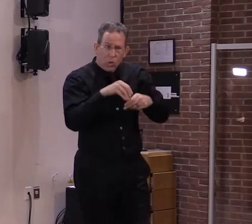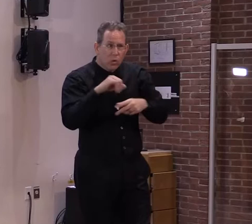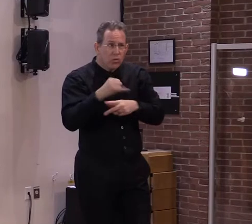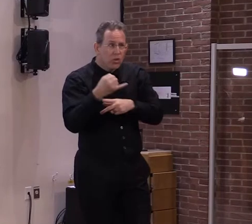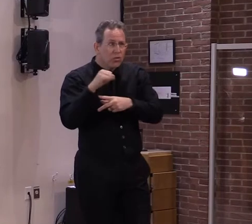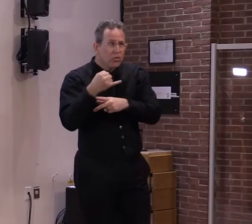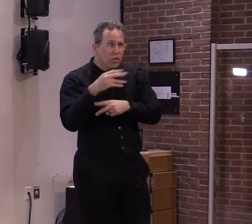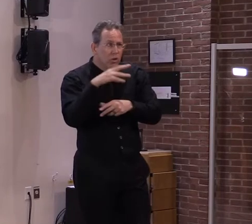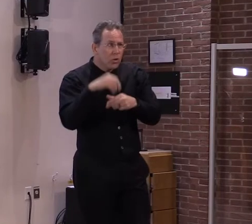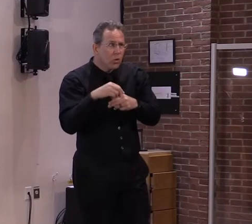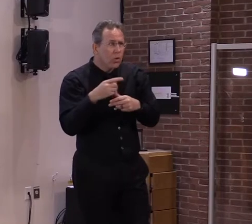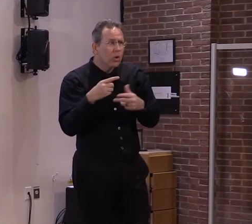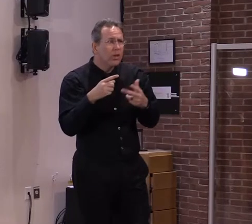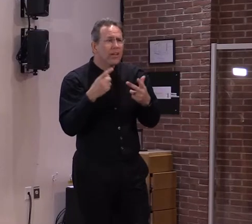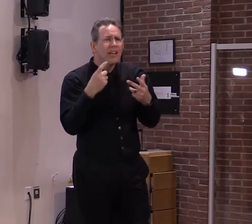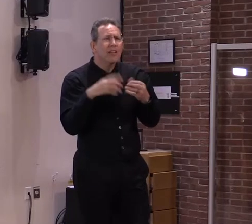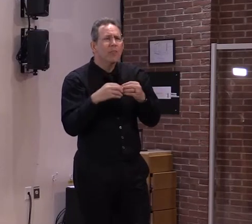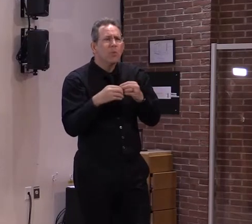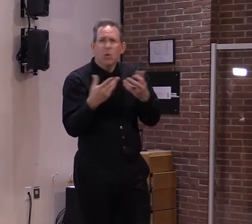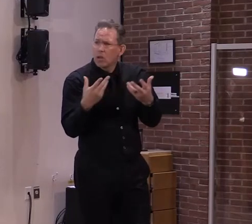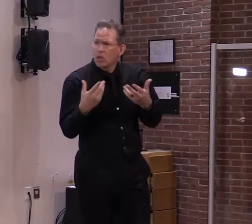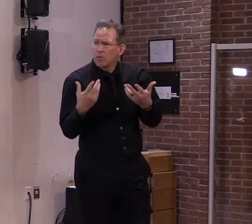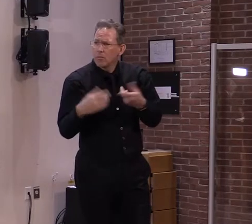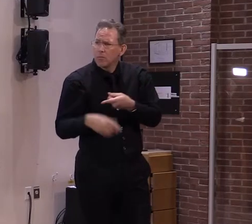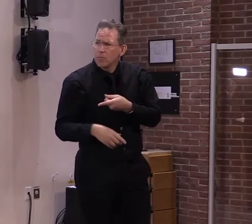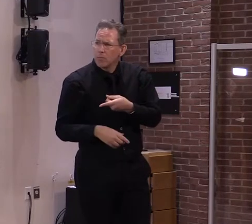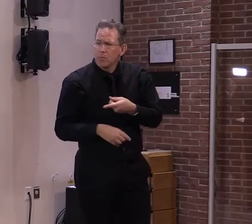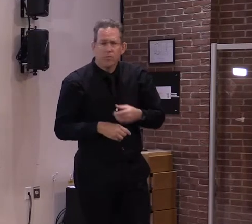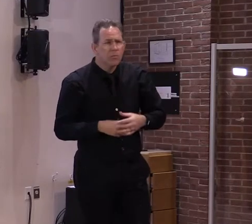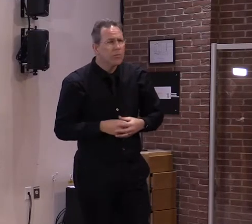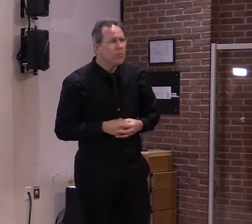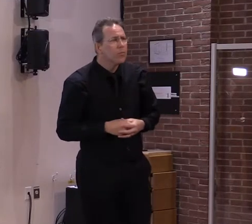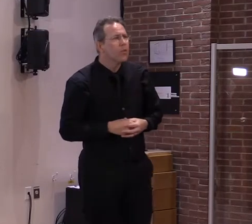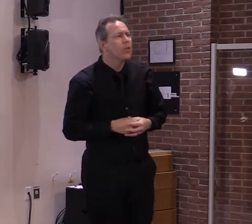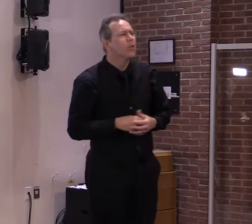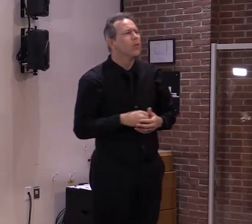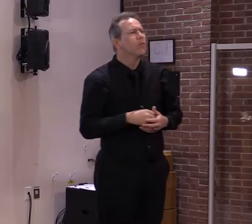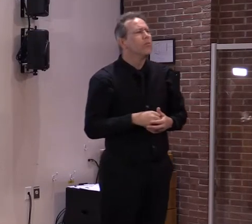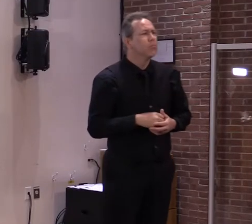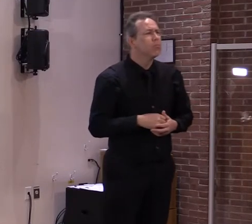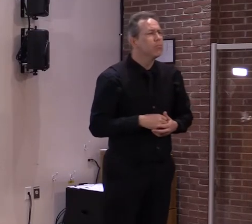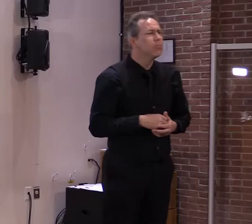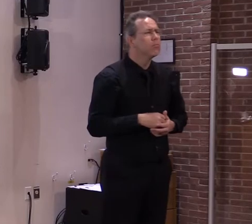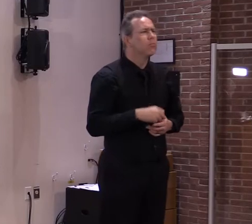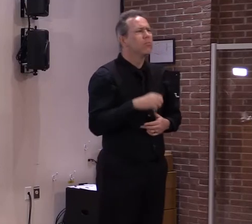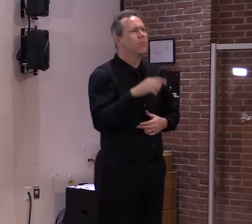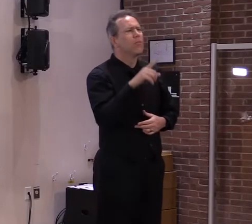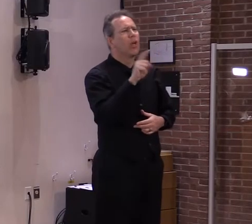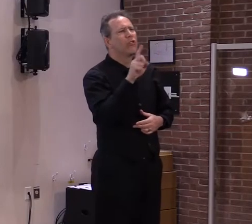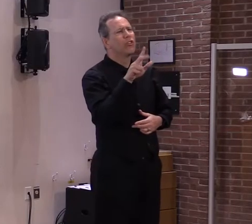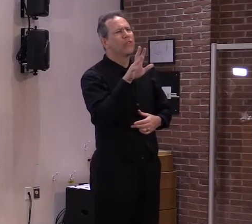clinics? We're adding about 135 more doses to those nine clinics.